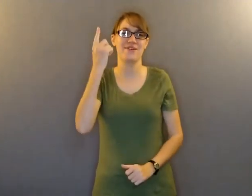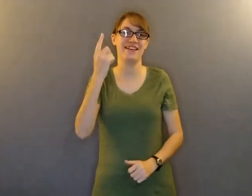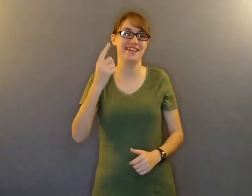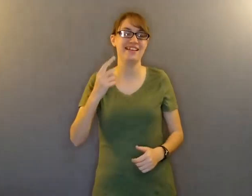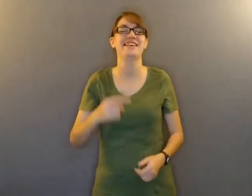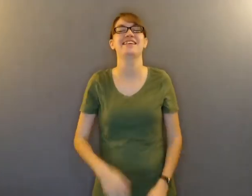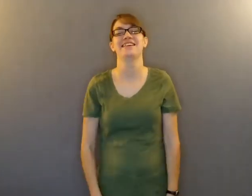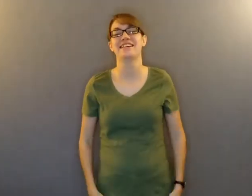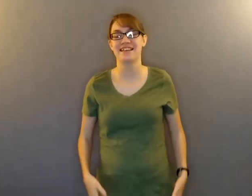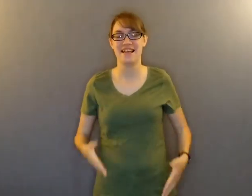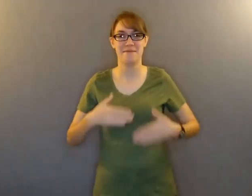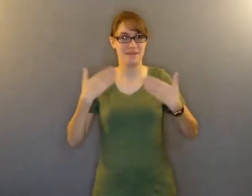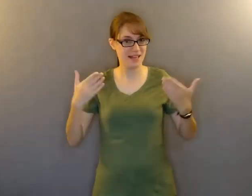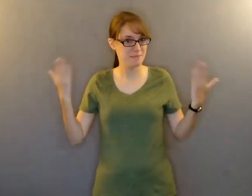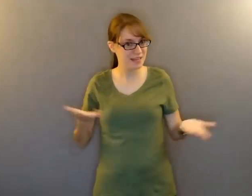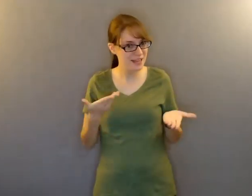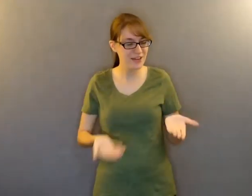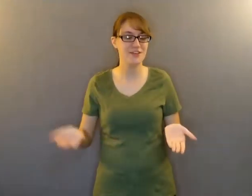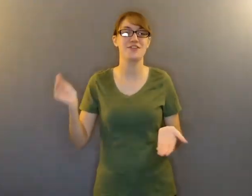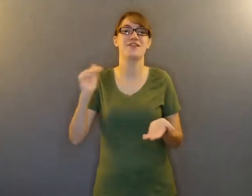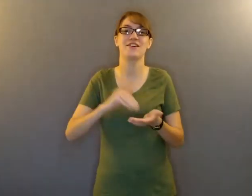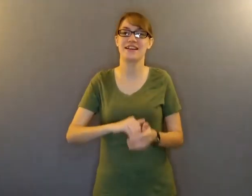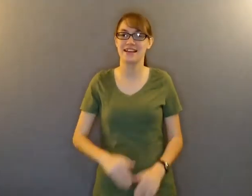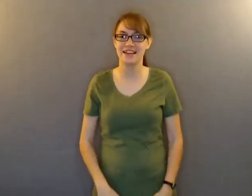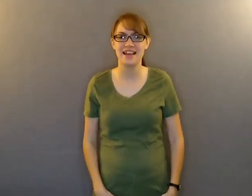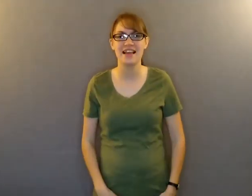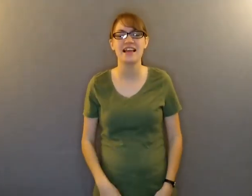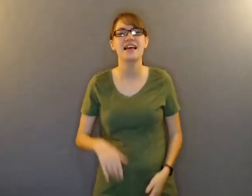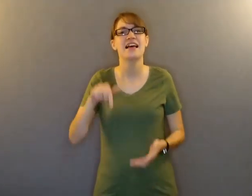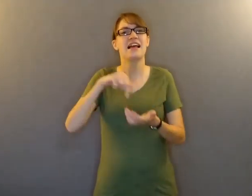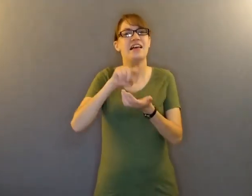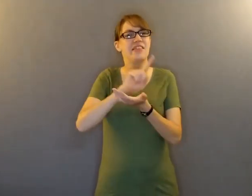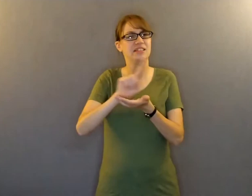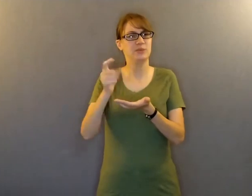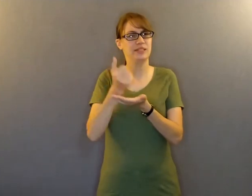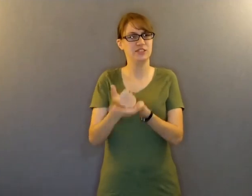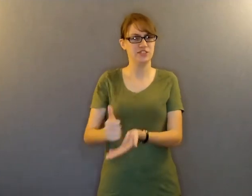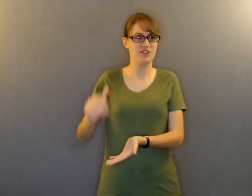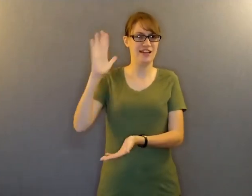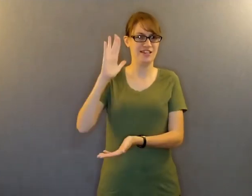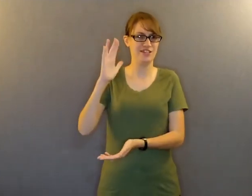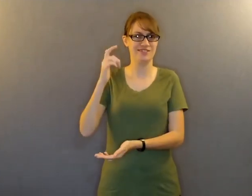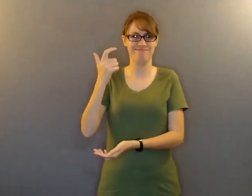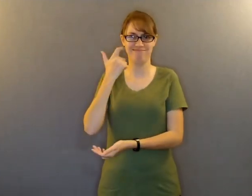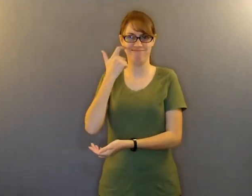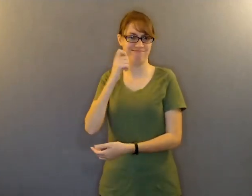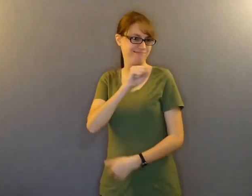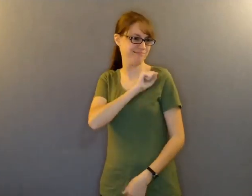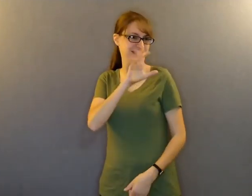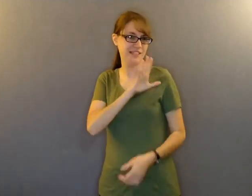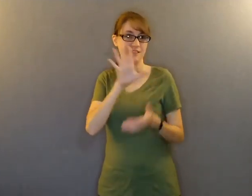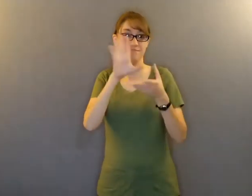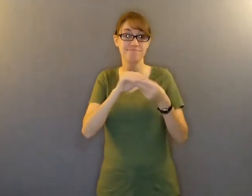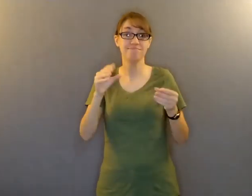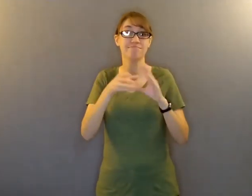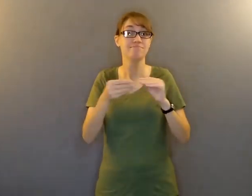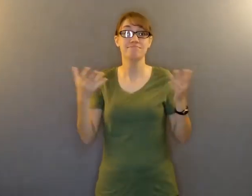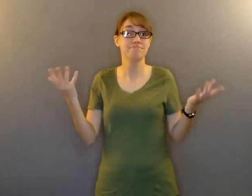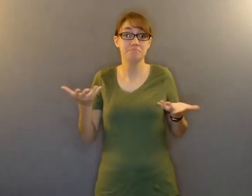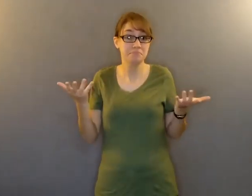Hello, everyone. I'm happy to be here again. This week's treasure, Mrs. Chevalli was